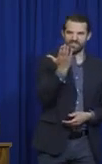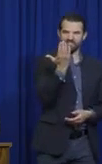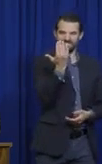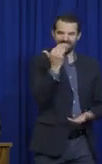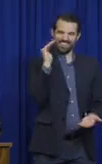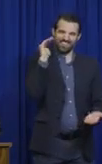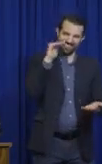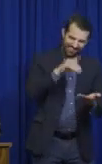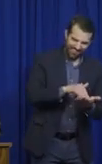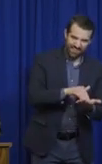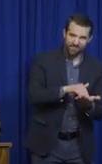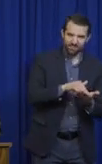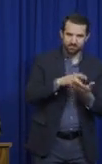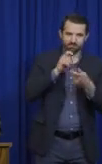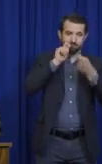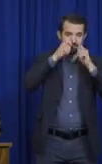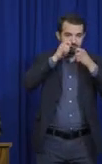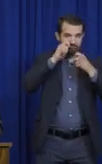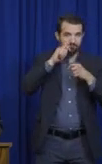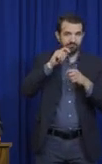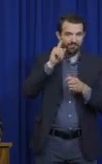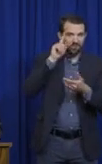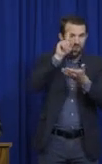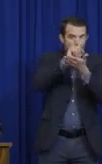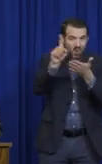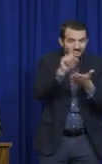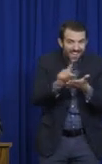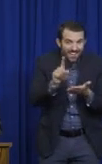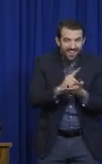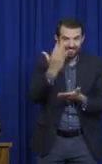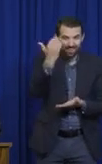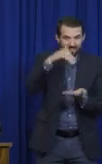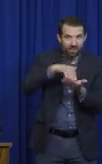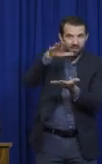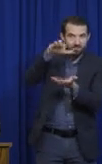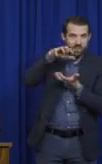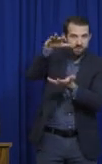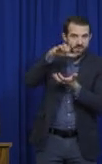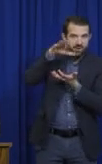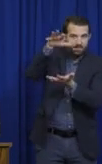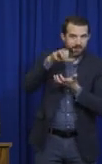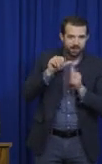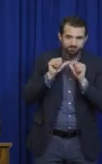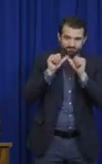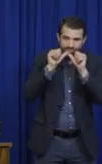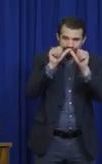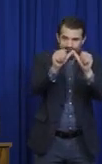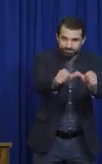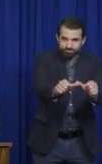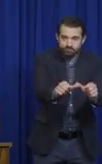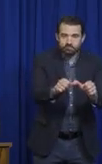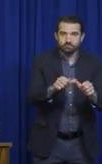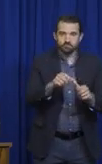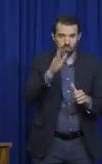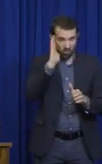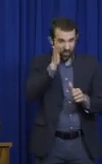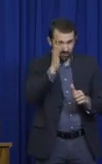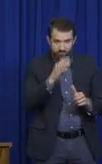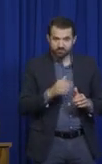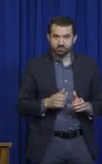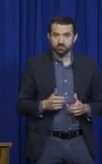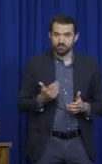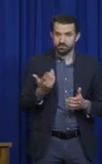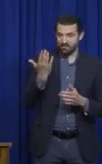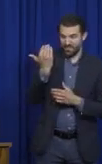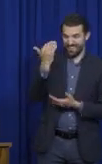swabs every week on an ongoing basis starting on May 4th, 15,000 swabs per week.